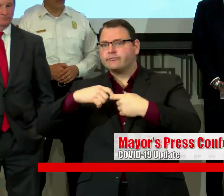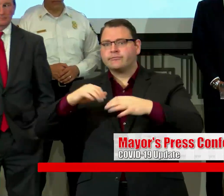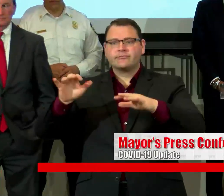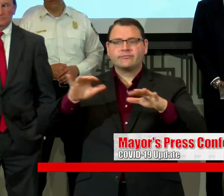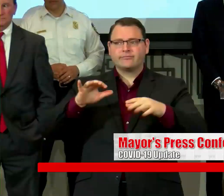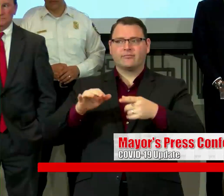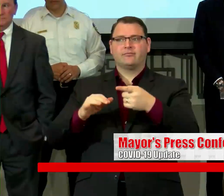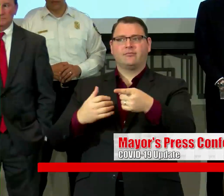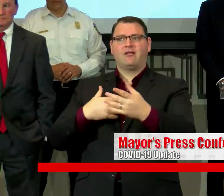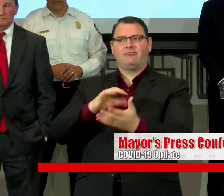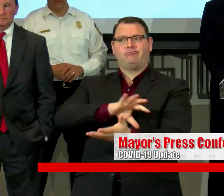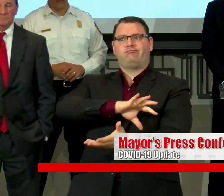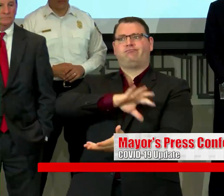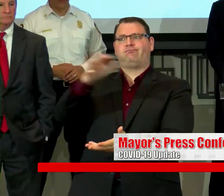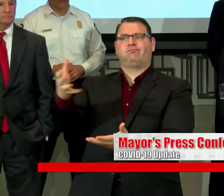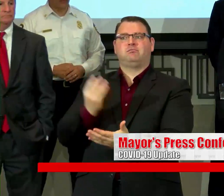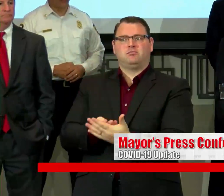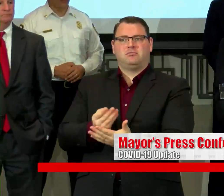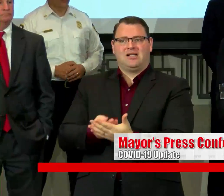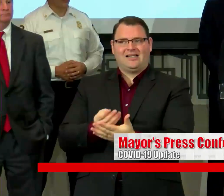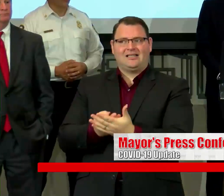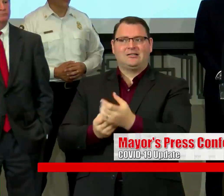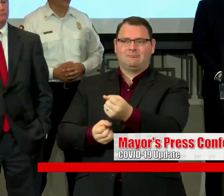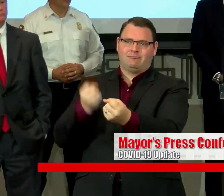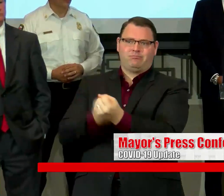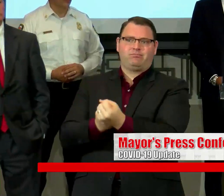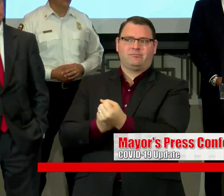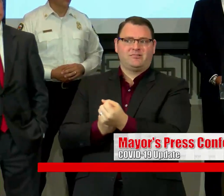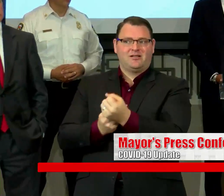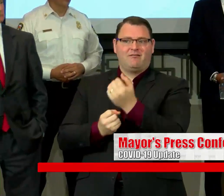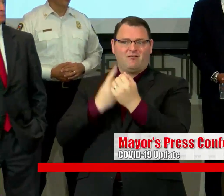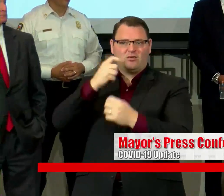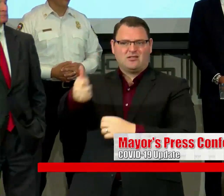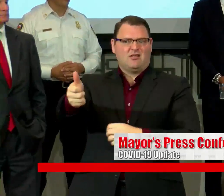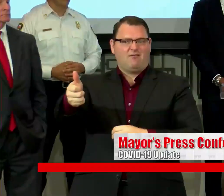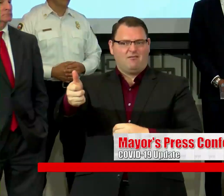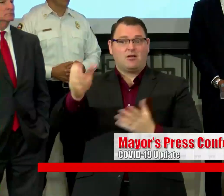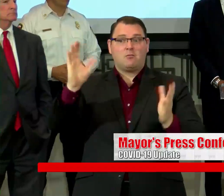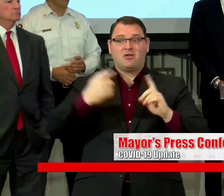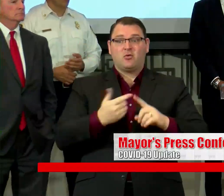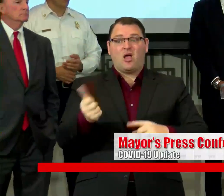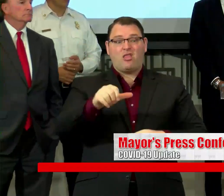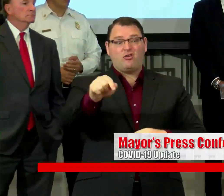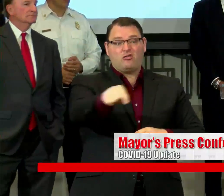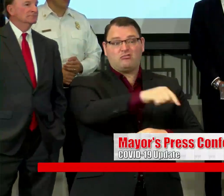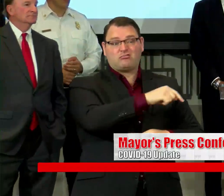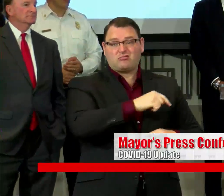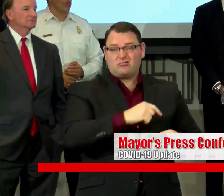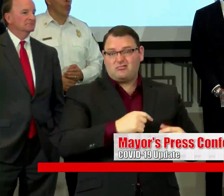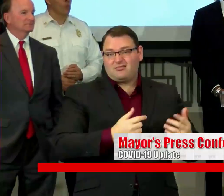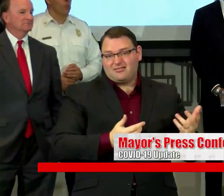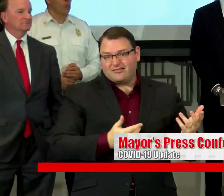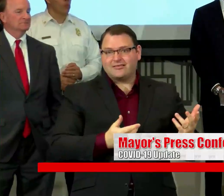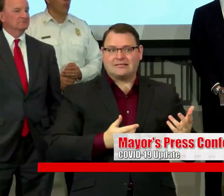Houston. I just for Dr. Peirce again, sorry we have so many testing-related